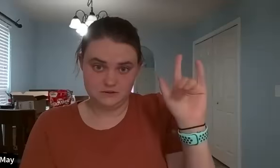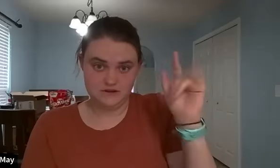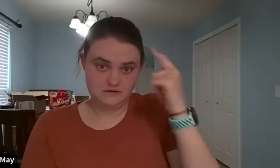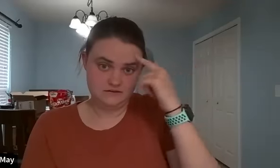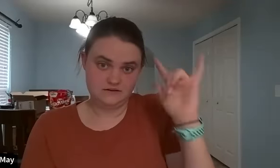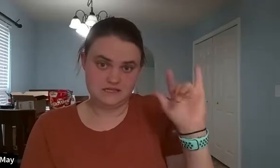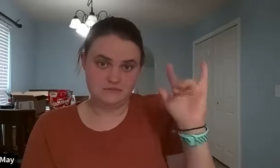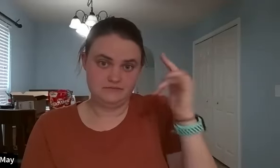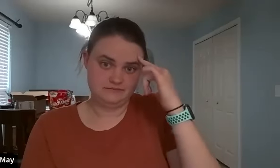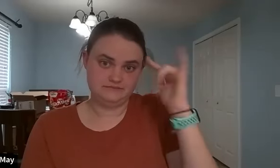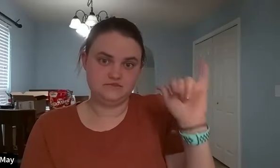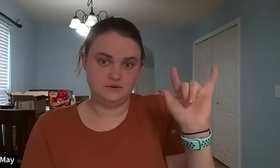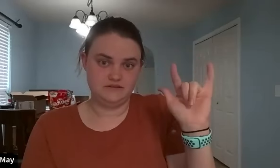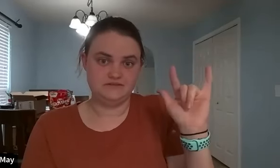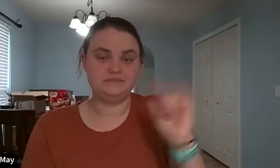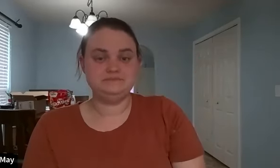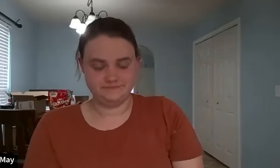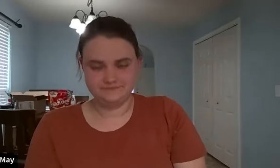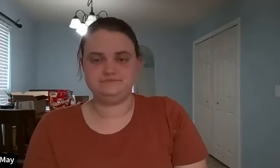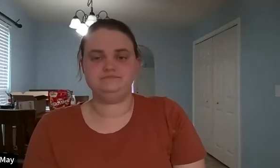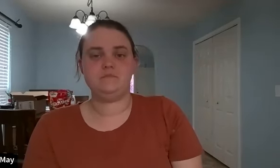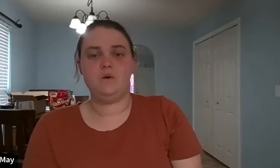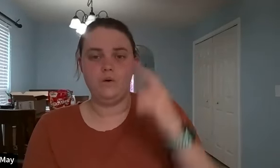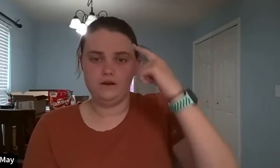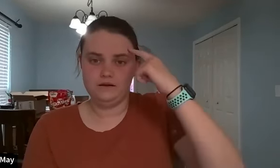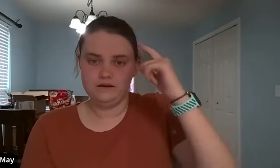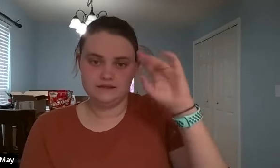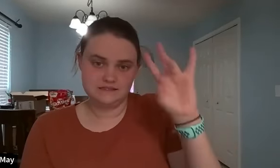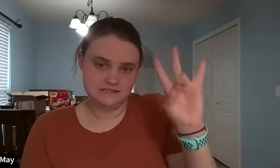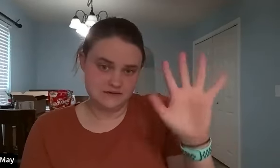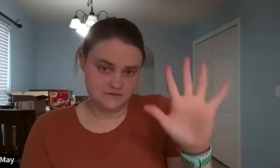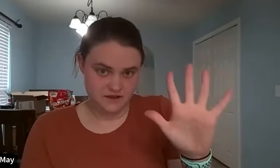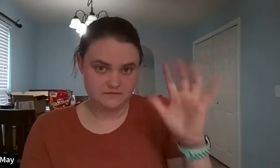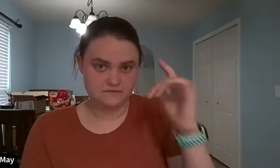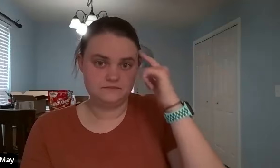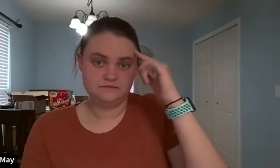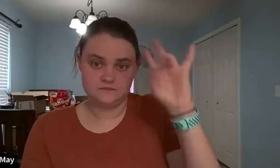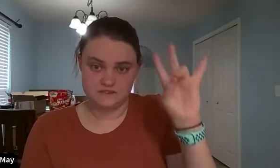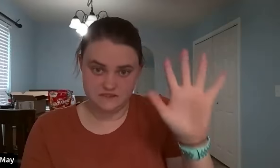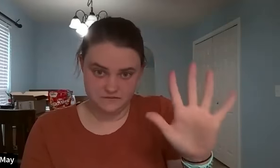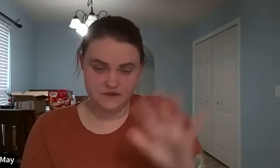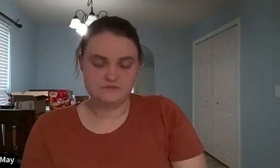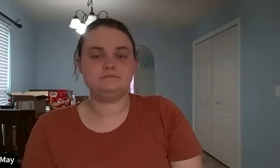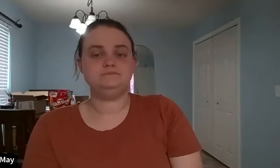25, tap, 25. Or 75, 75.